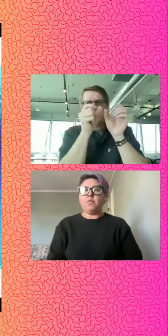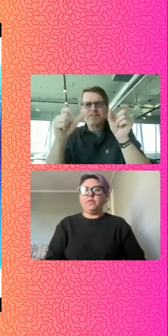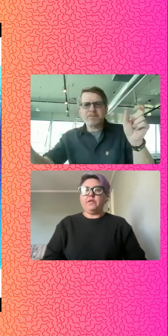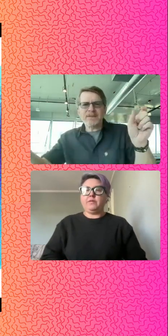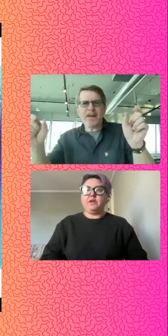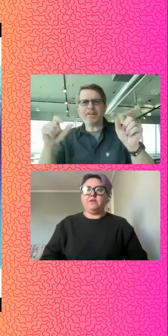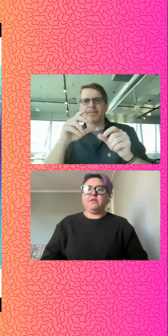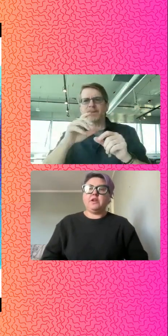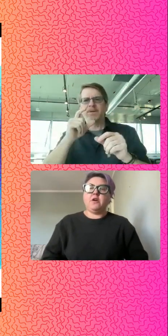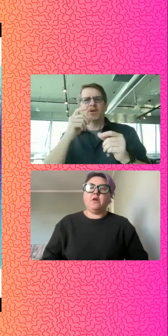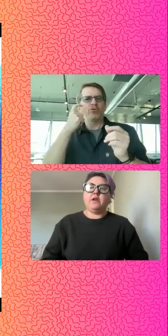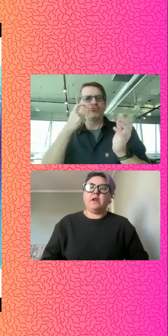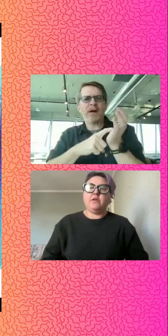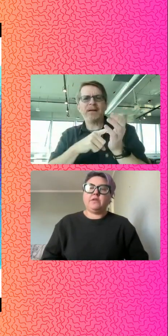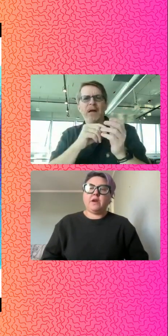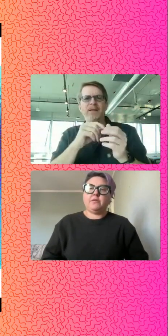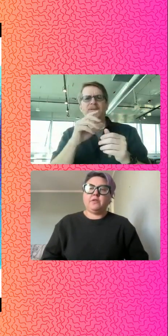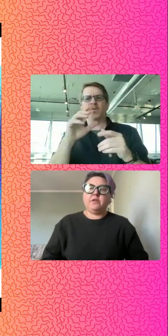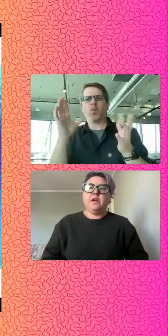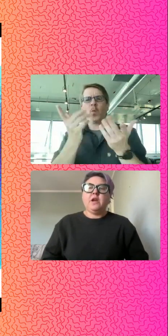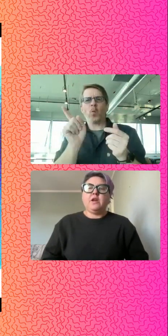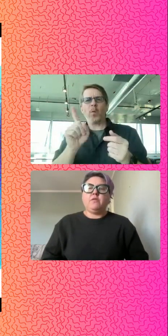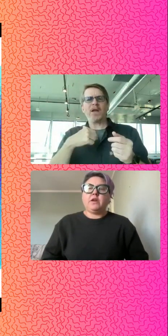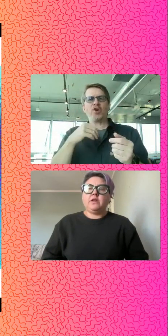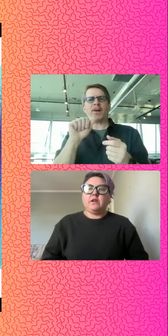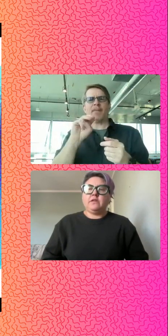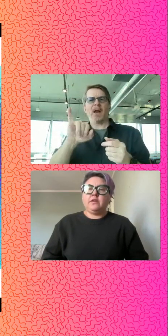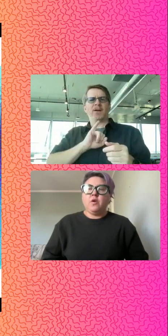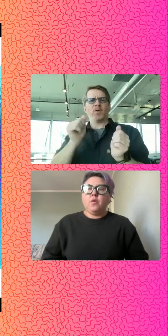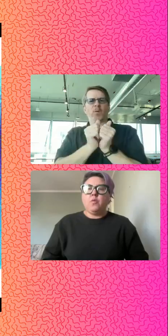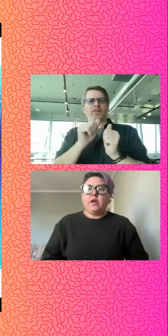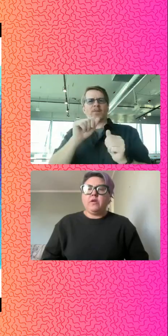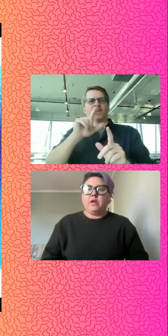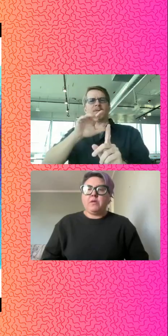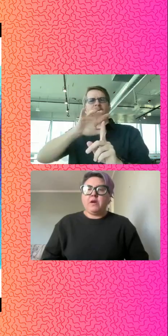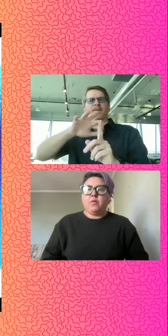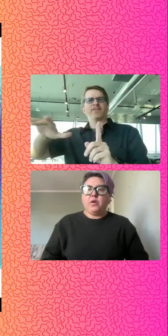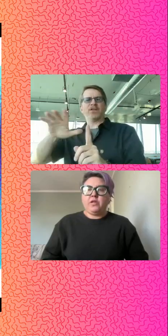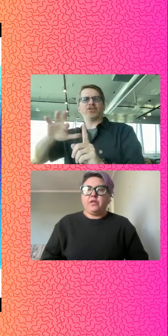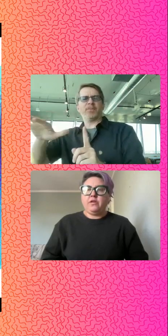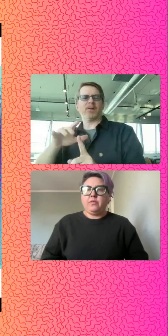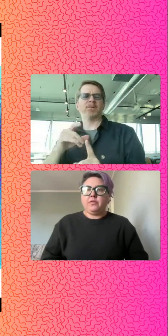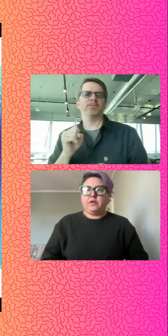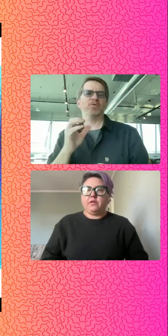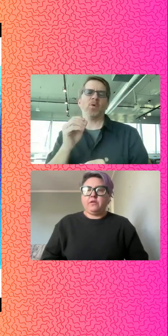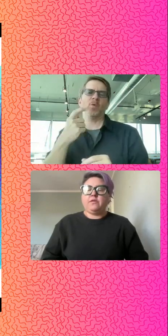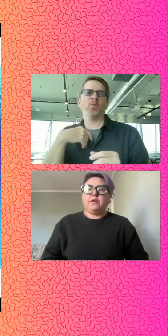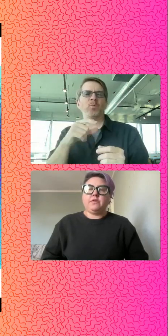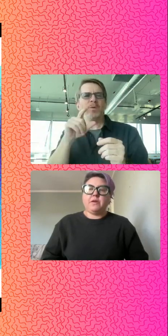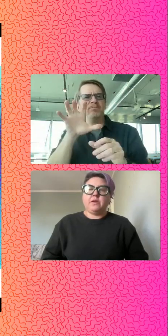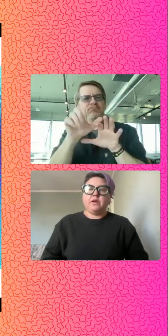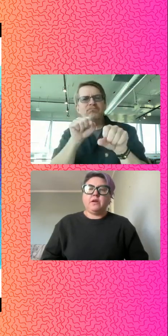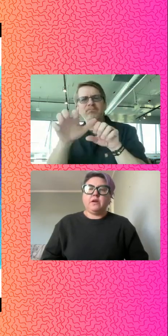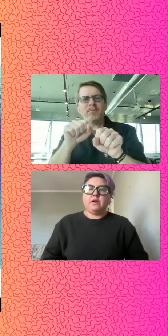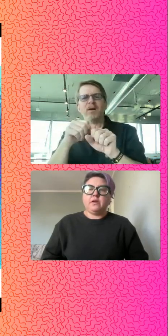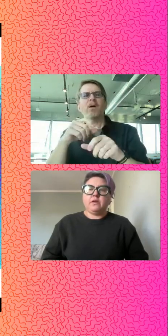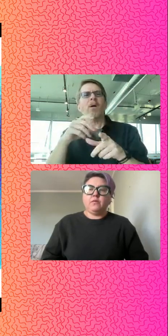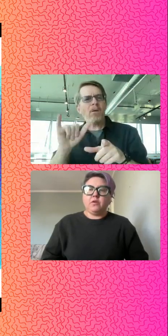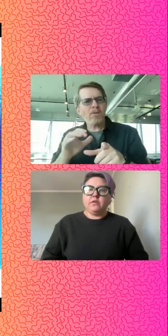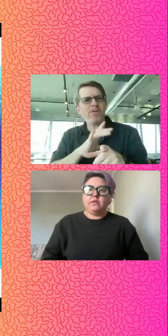on the speed of the video and how it's captured, and recognizing where am I with the particular finger